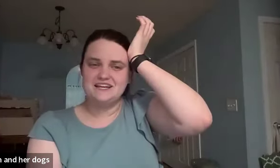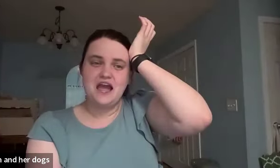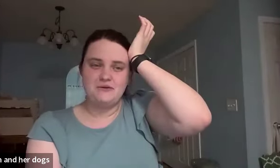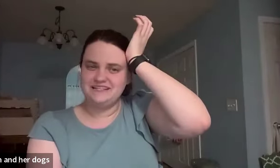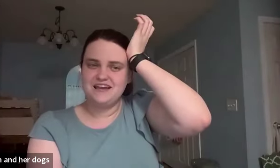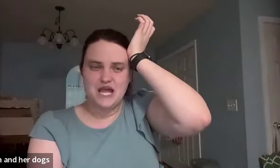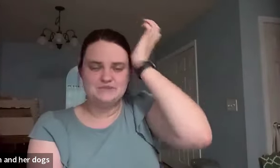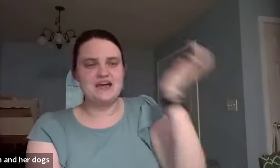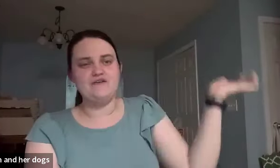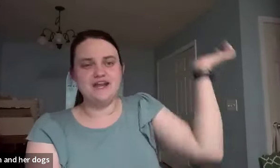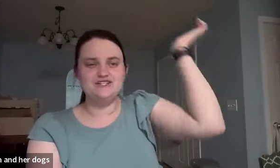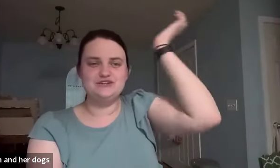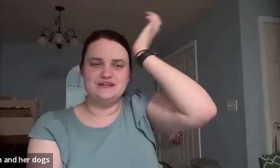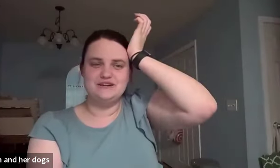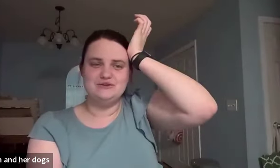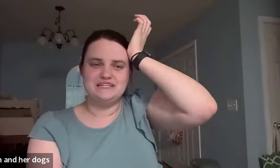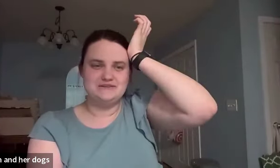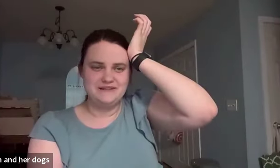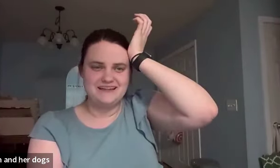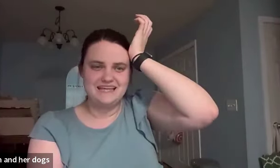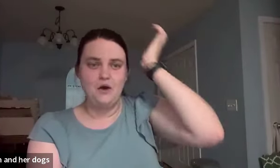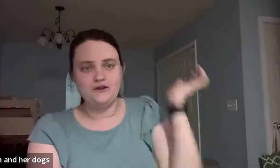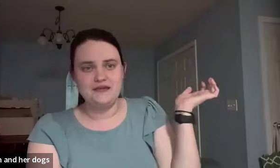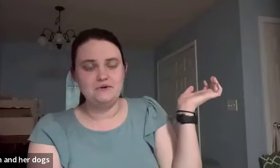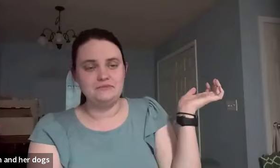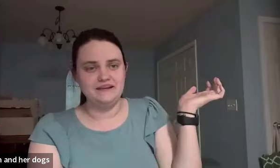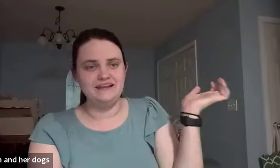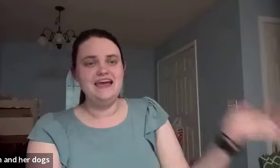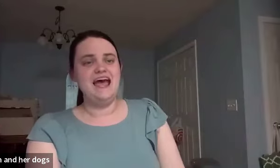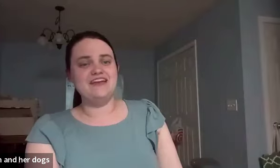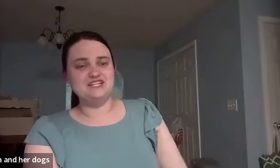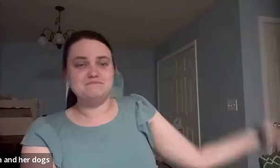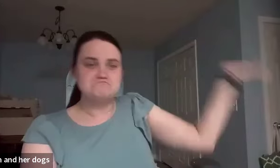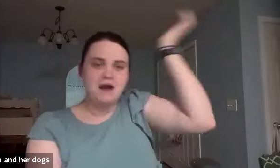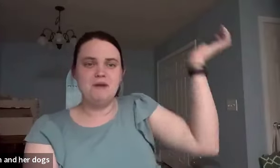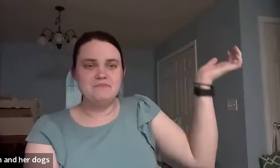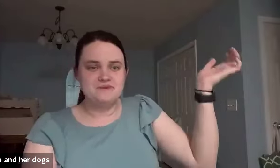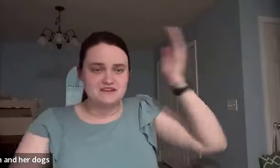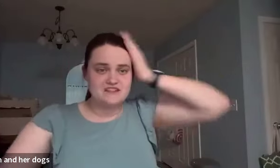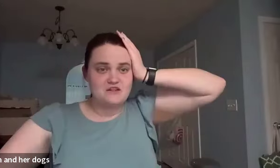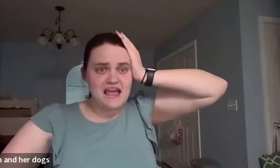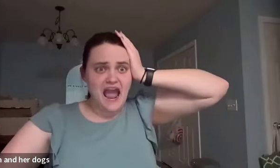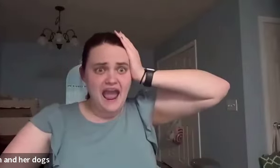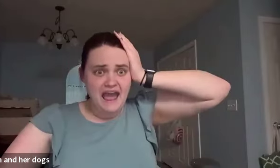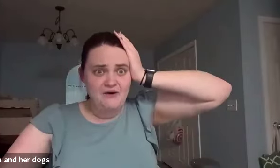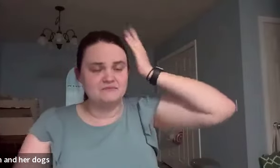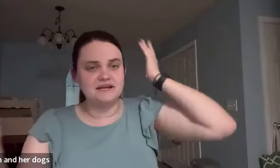tell you how many times I have had a student who didn't realize how hard they were being, and they just popped themselves and they're like, ow. And I'm like,